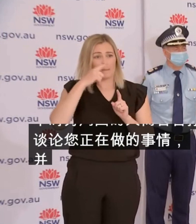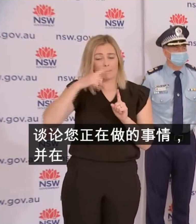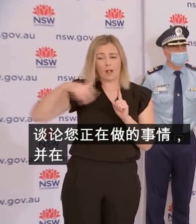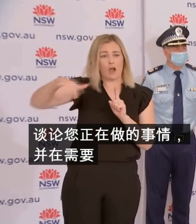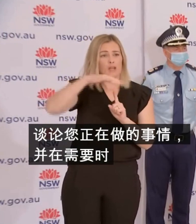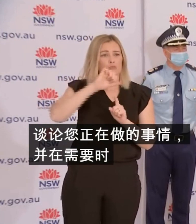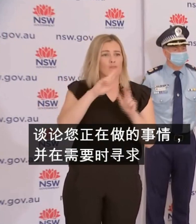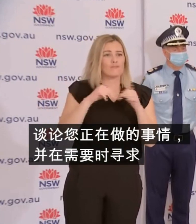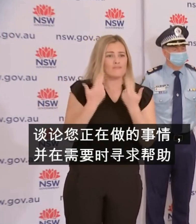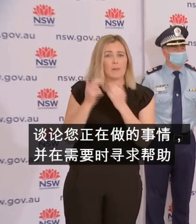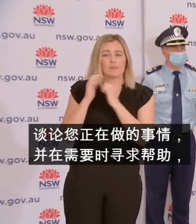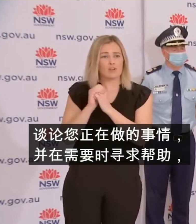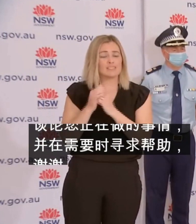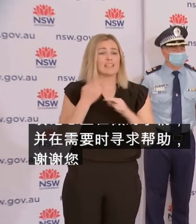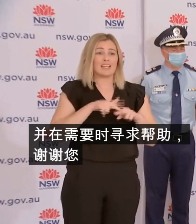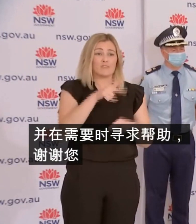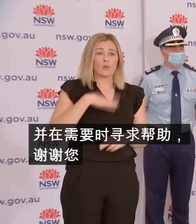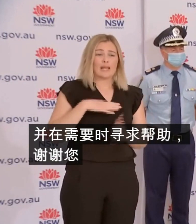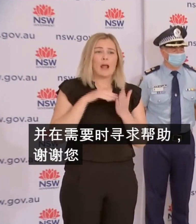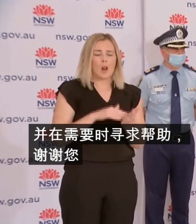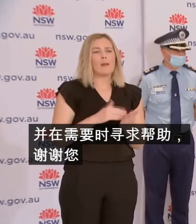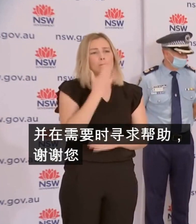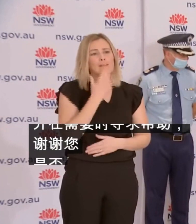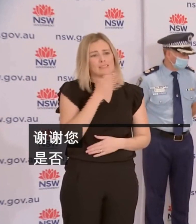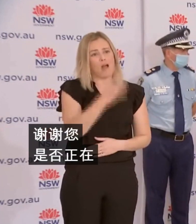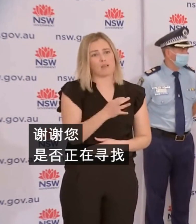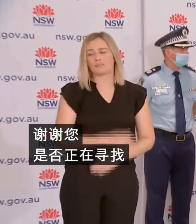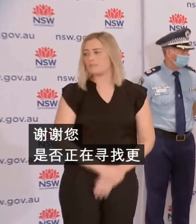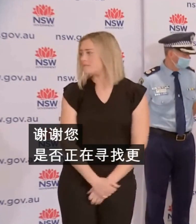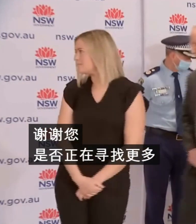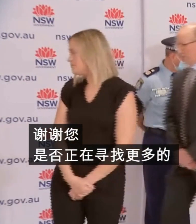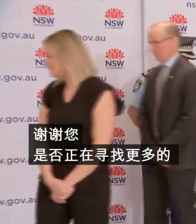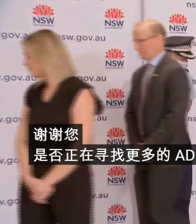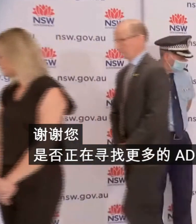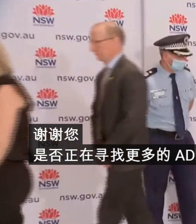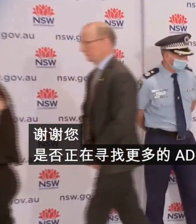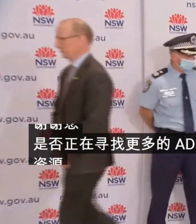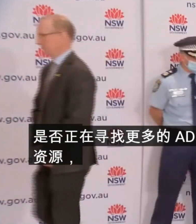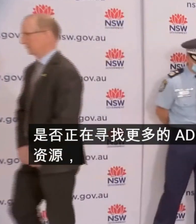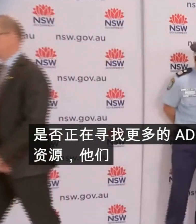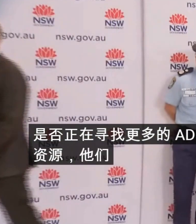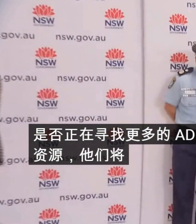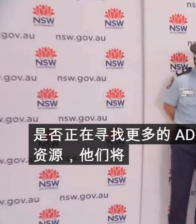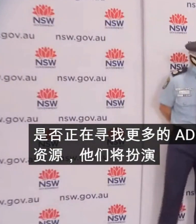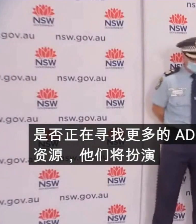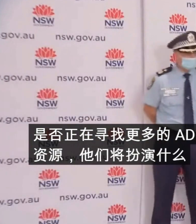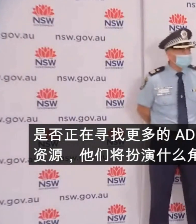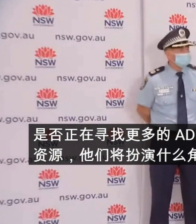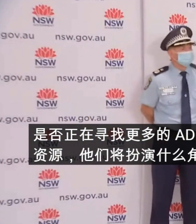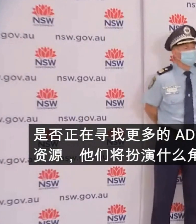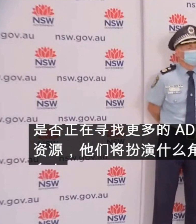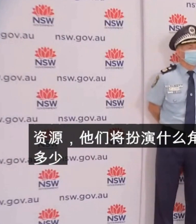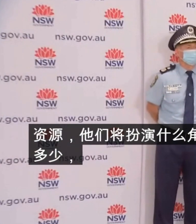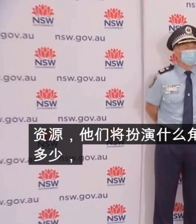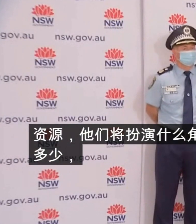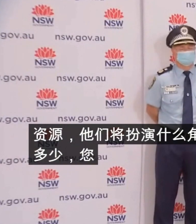it, and reach out for help if you need it. Thank you. Premier, are you looking at calling in more ADF resources? What role would